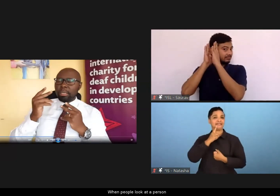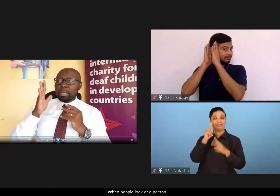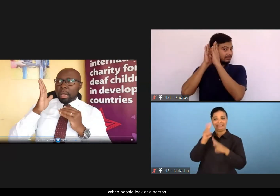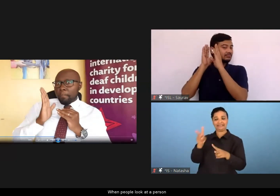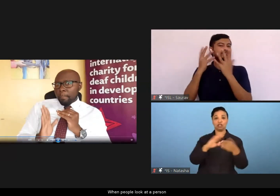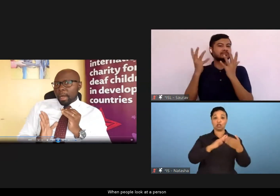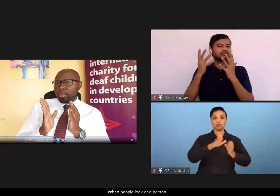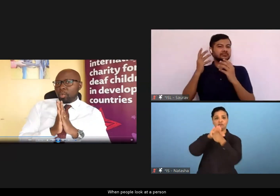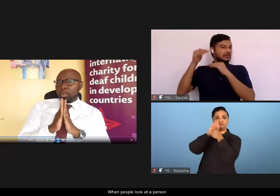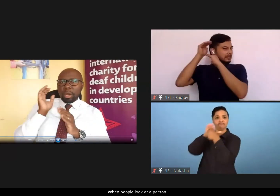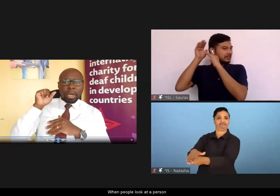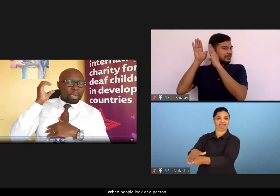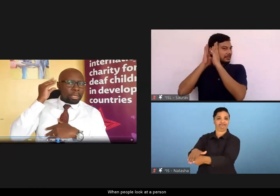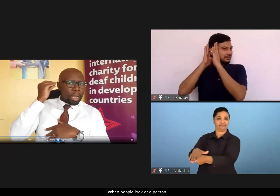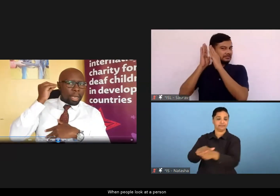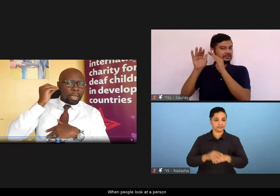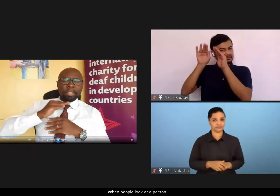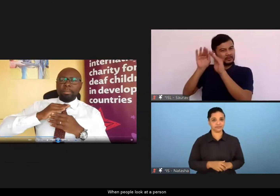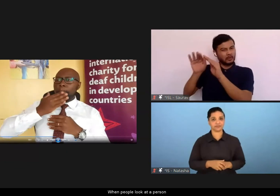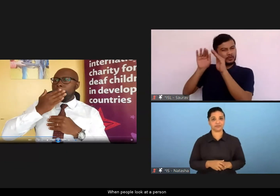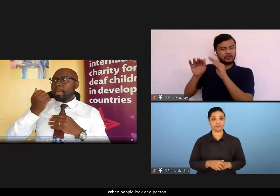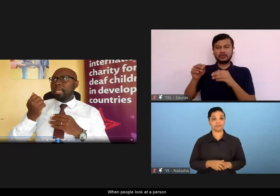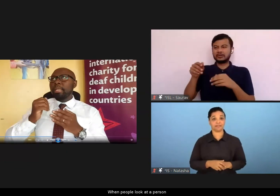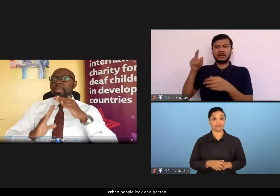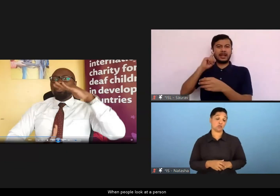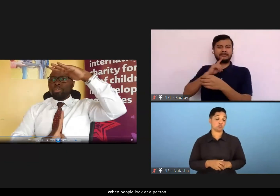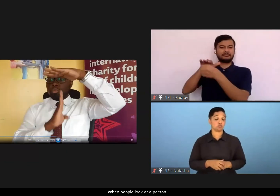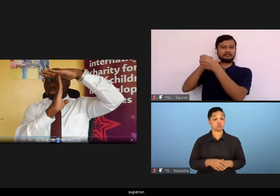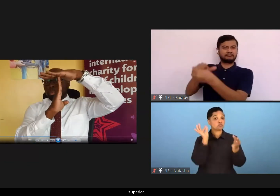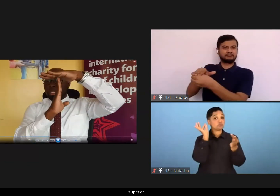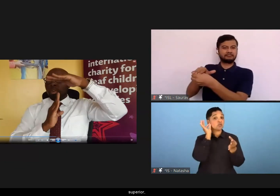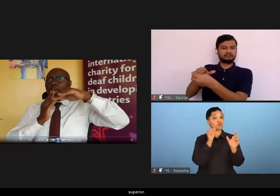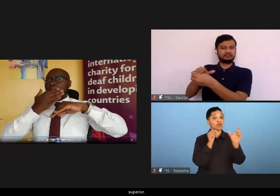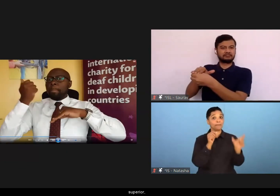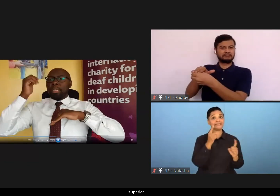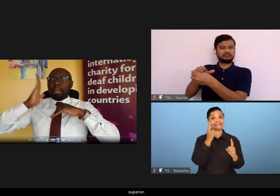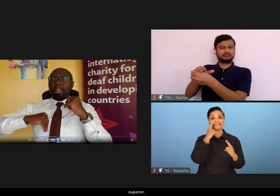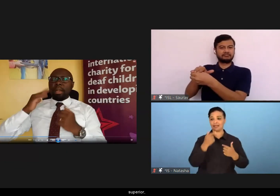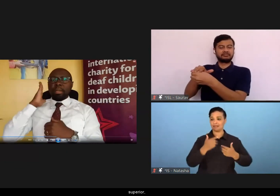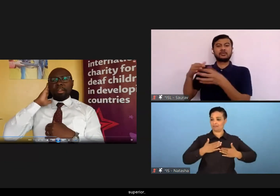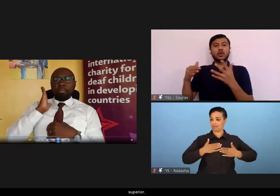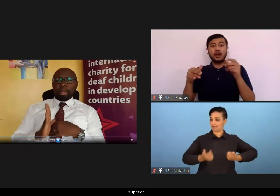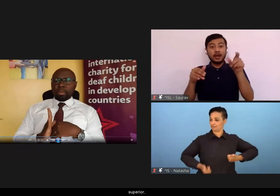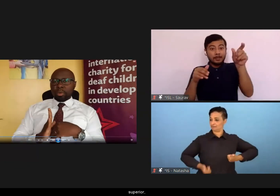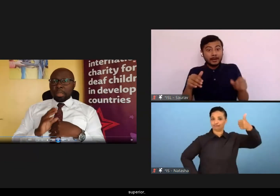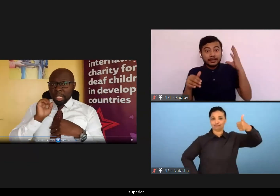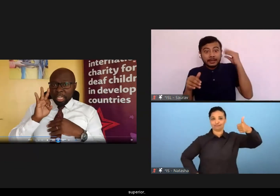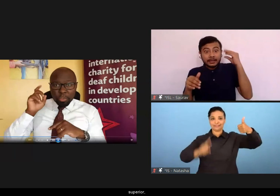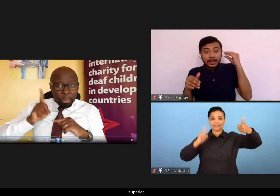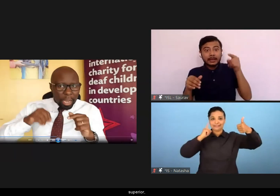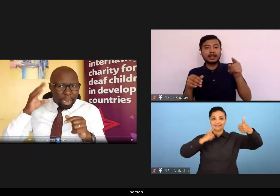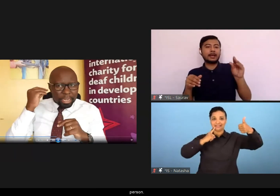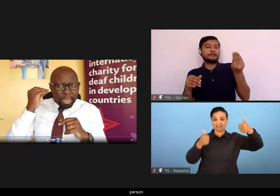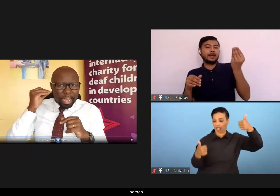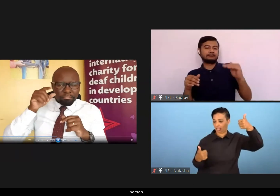where people look at a person or who hears that is better or superior. They are better than a